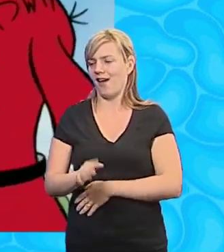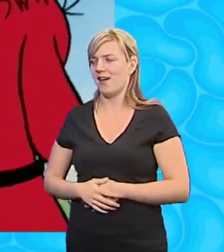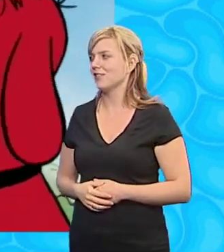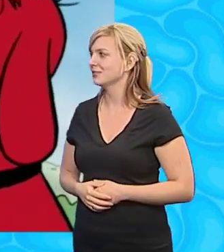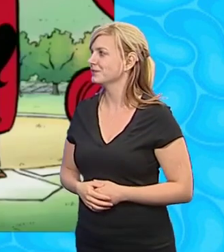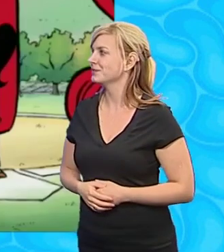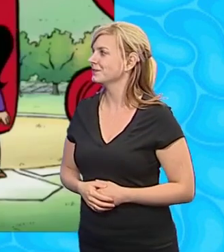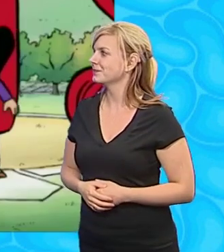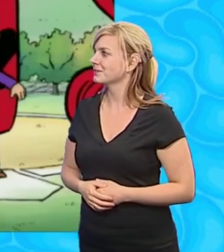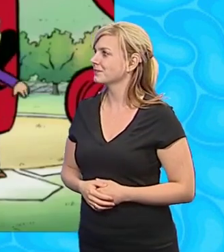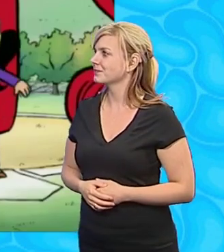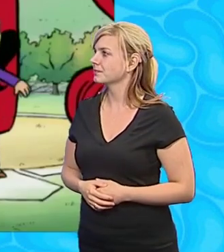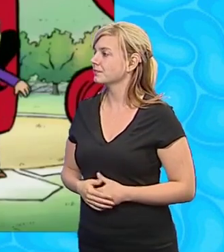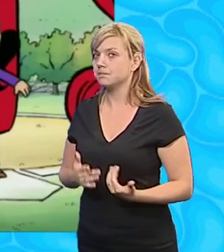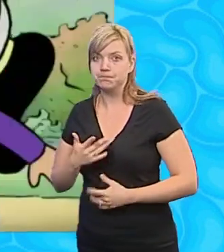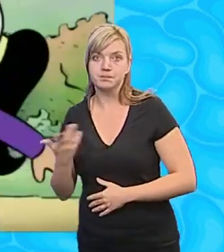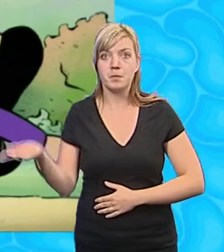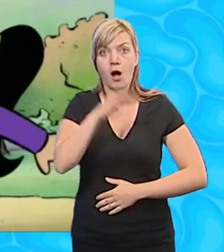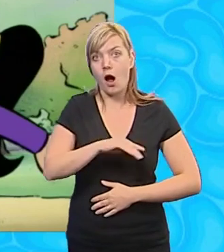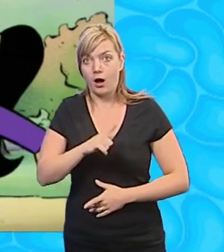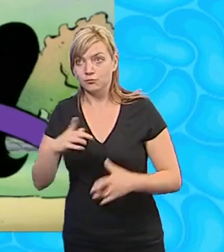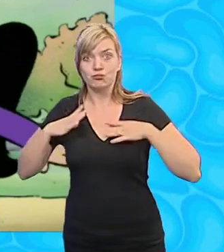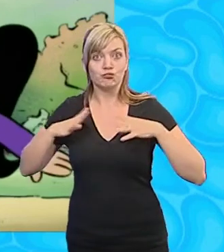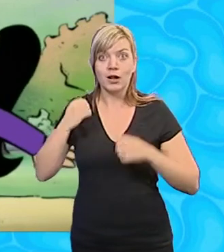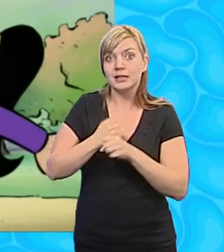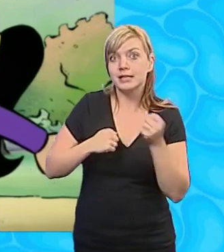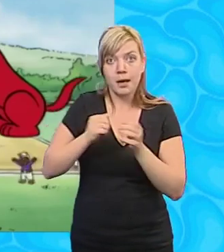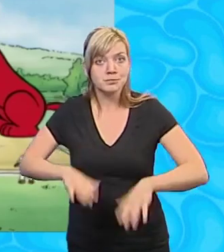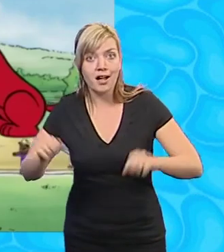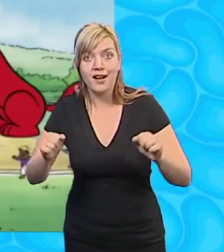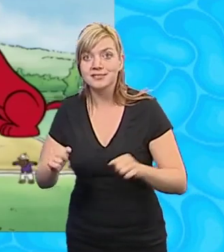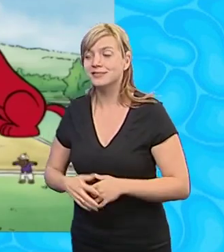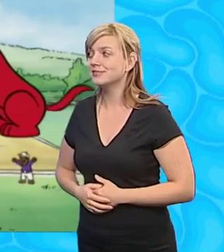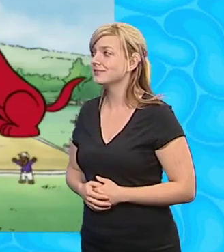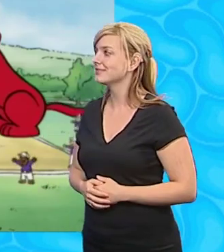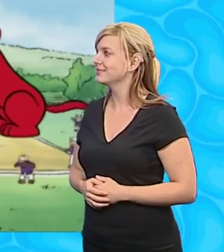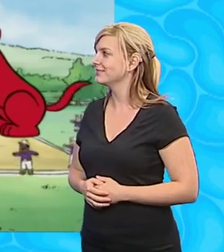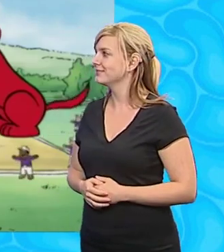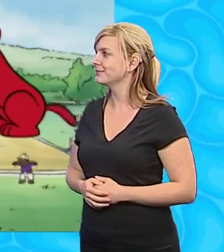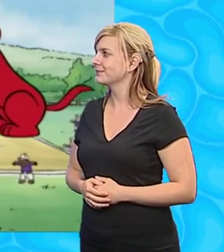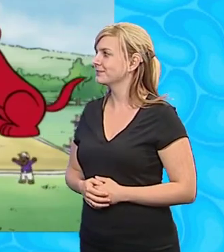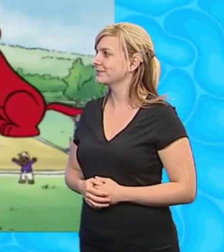anymore. Come on, everyone! Let's get this game started! Yay!